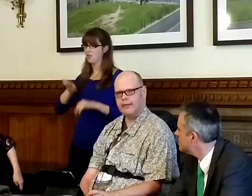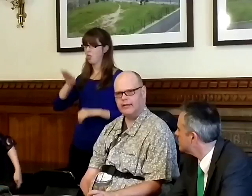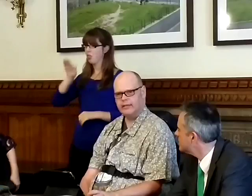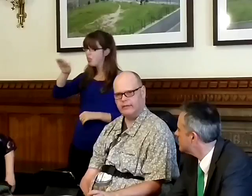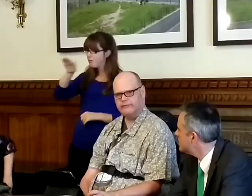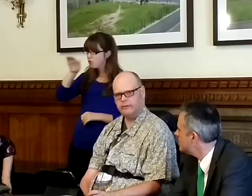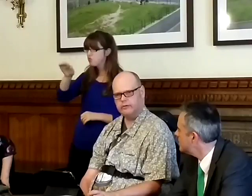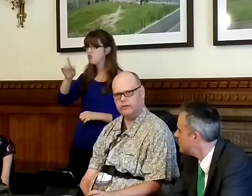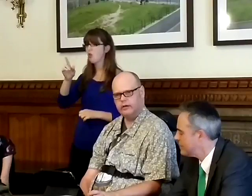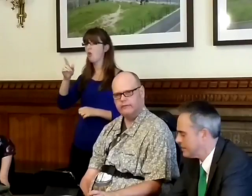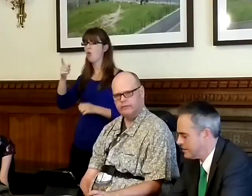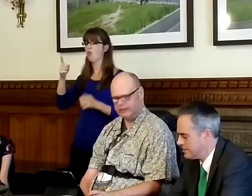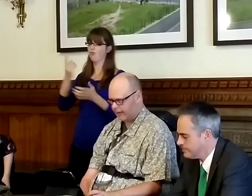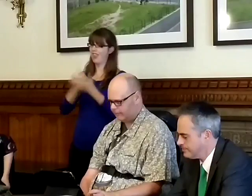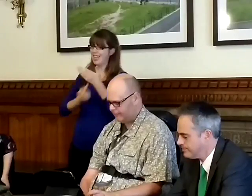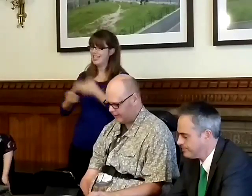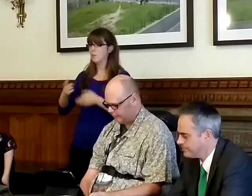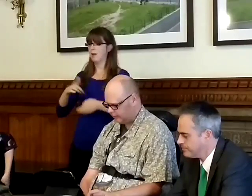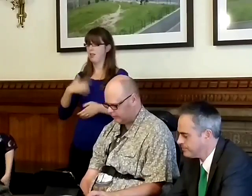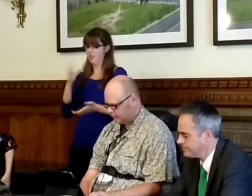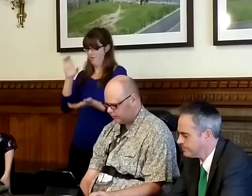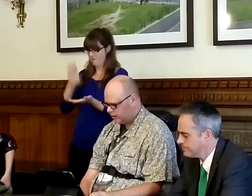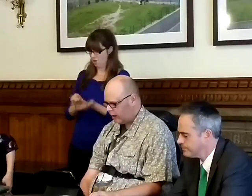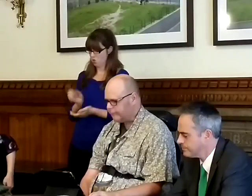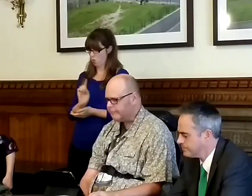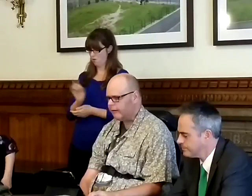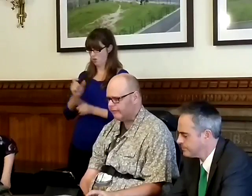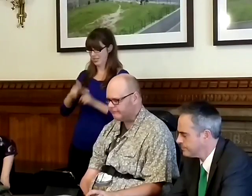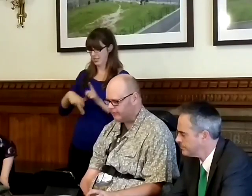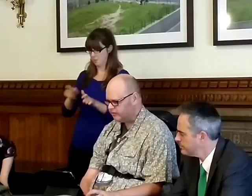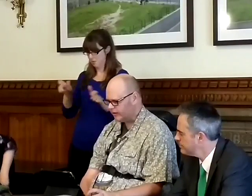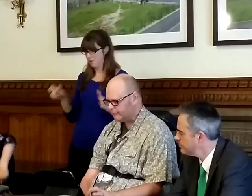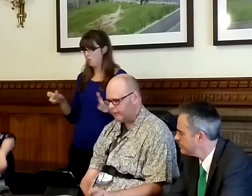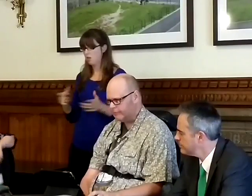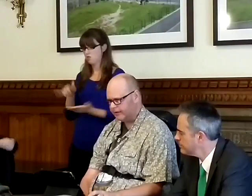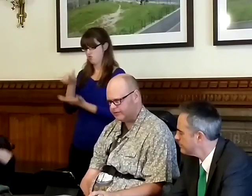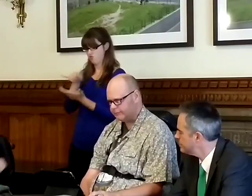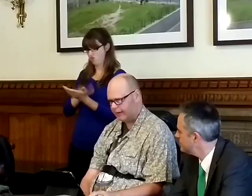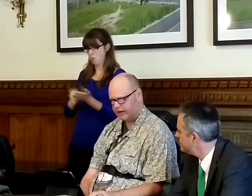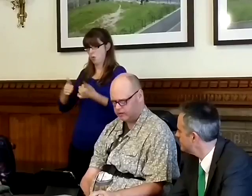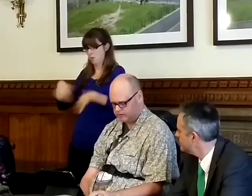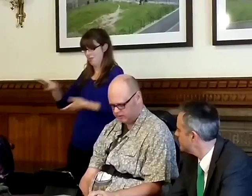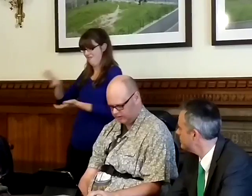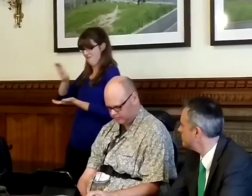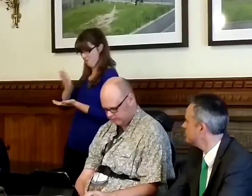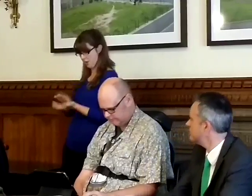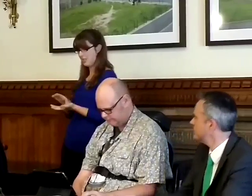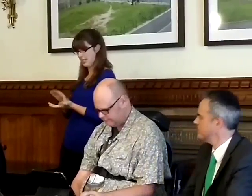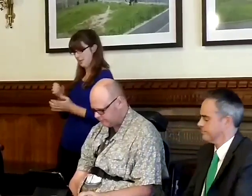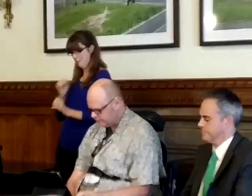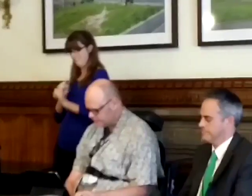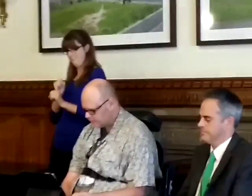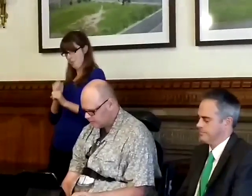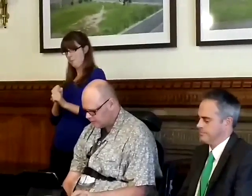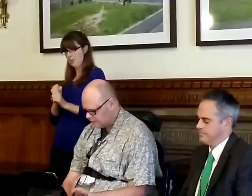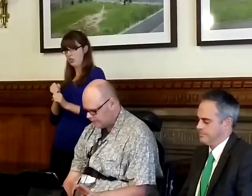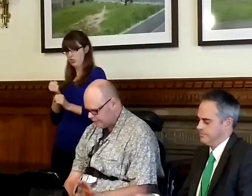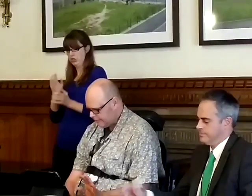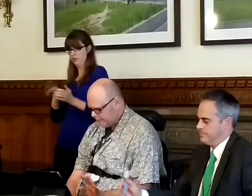the Independent Living Fund for Disabled People, a report funded and published by InclusionLondon.